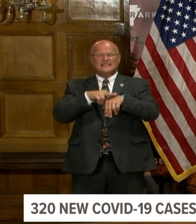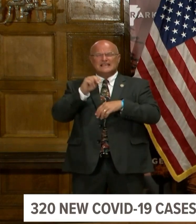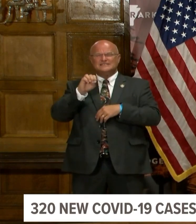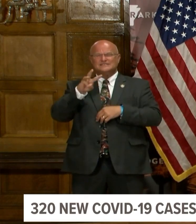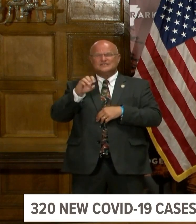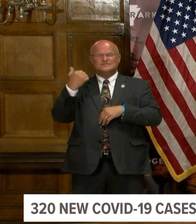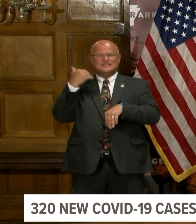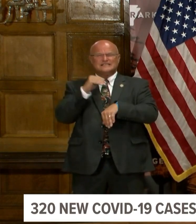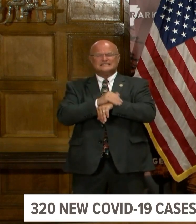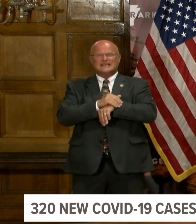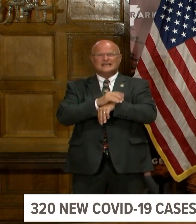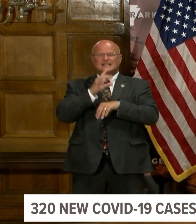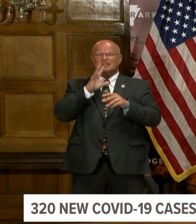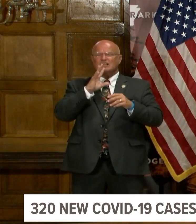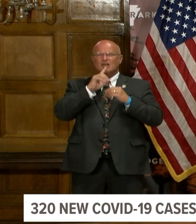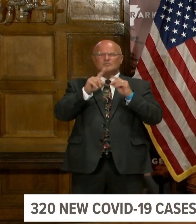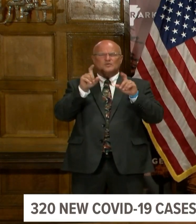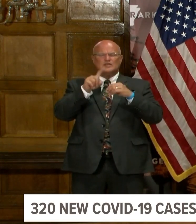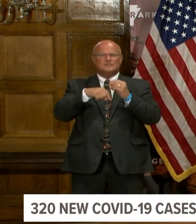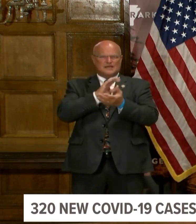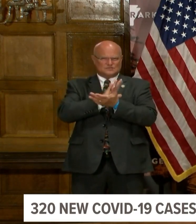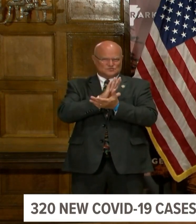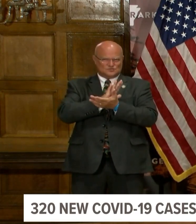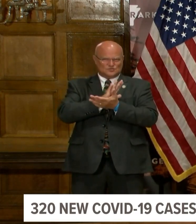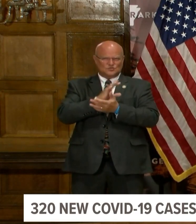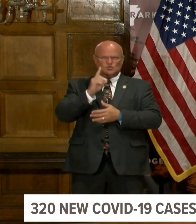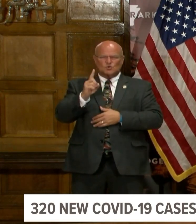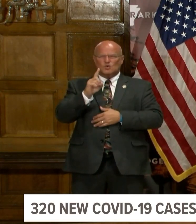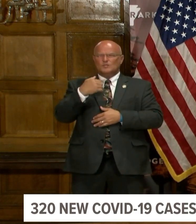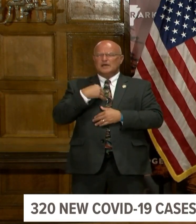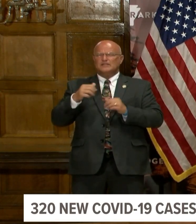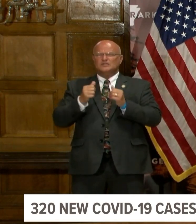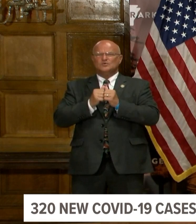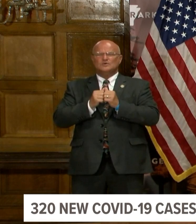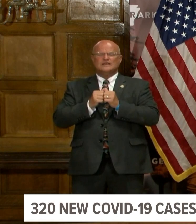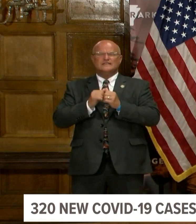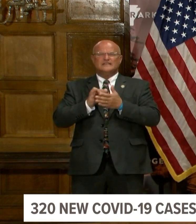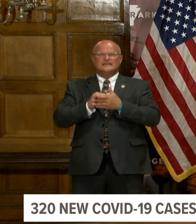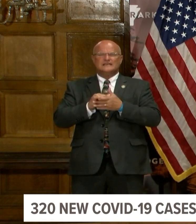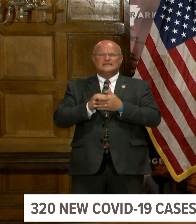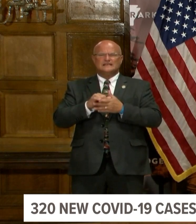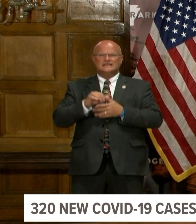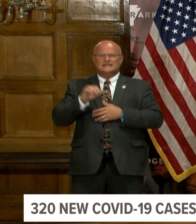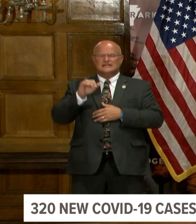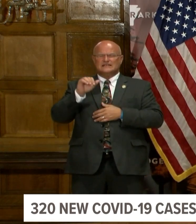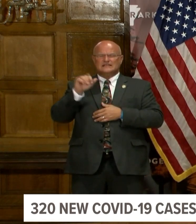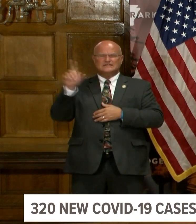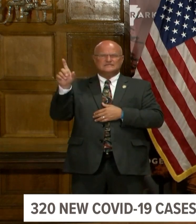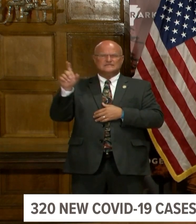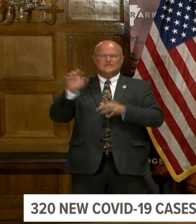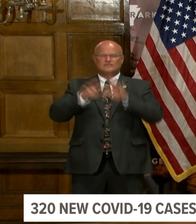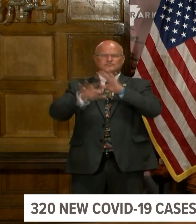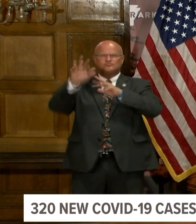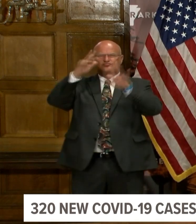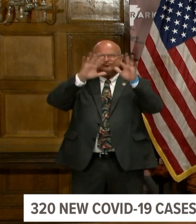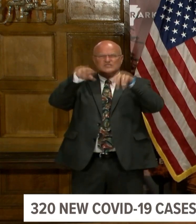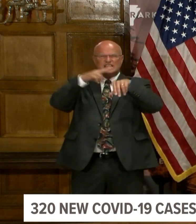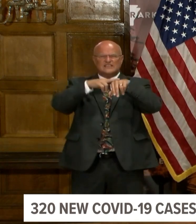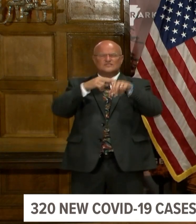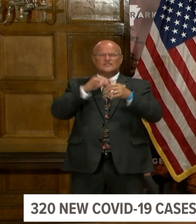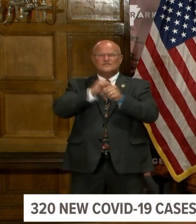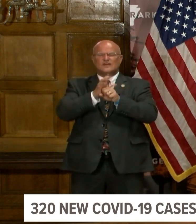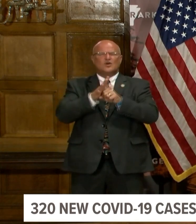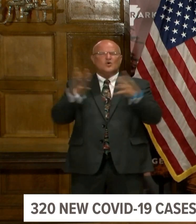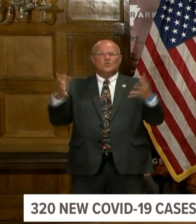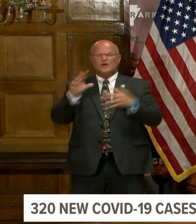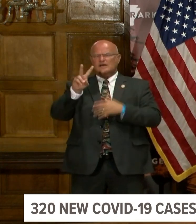there was a piece about questions to ask about school. And one of them had to do with, given the aerosol nature of the virus, what are the